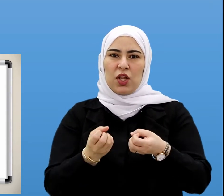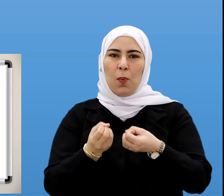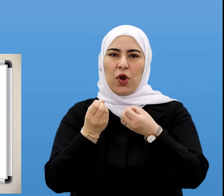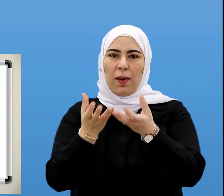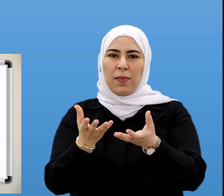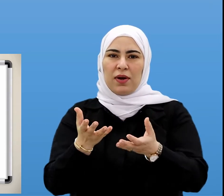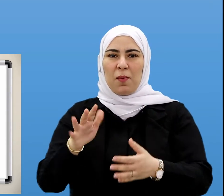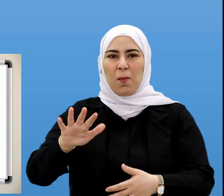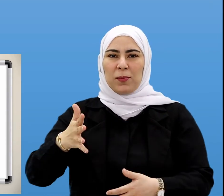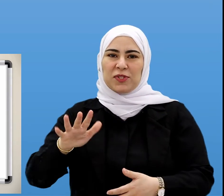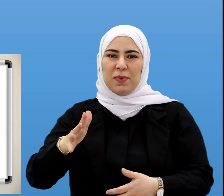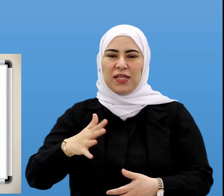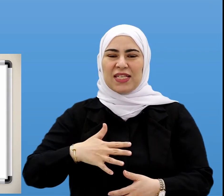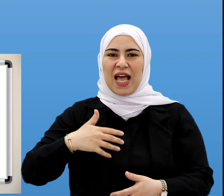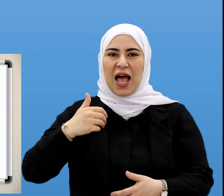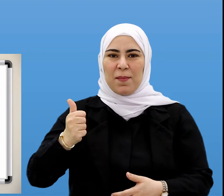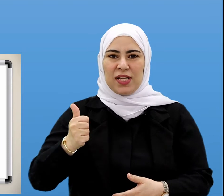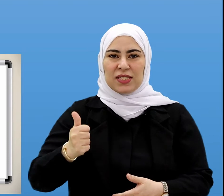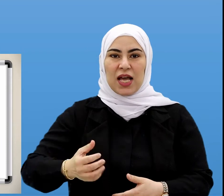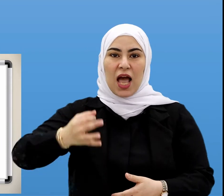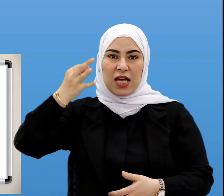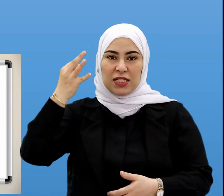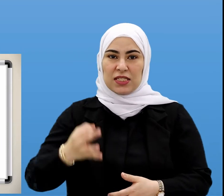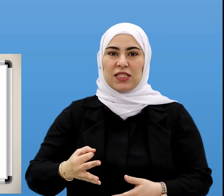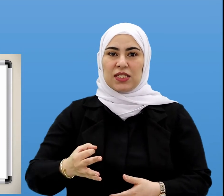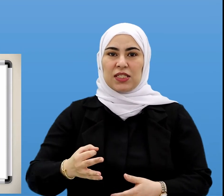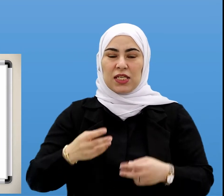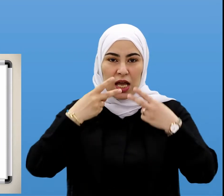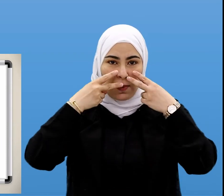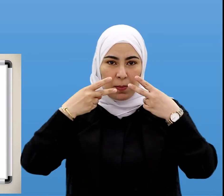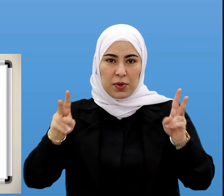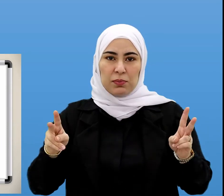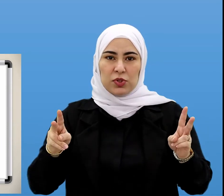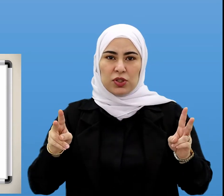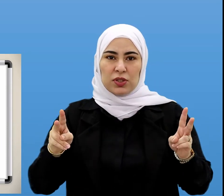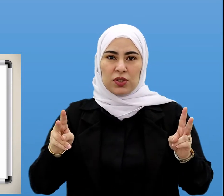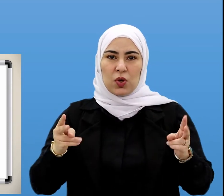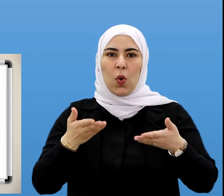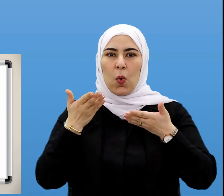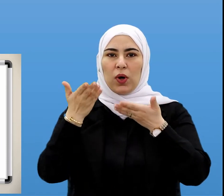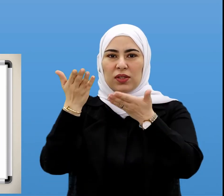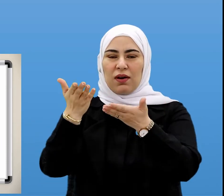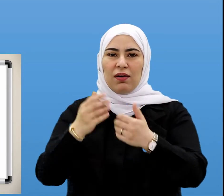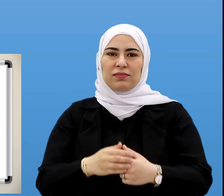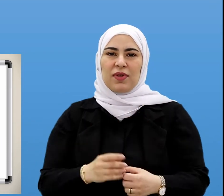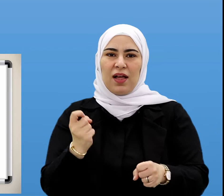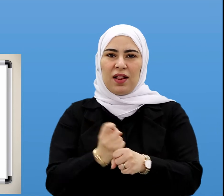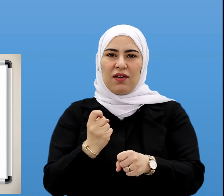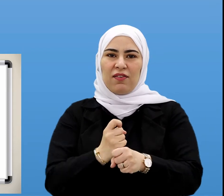ability, certainty, permission, and suggestions. The modal verbs that you need to